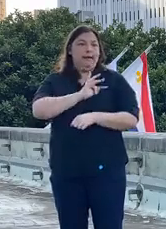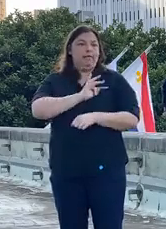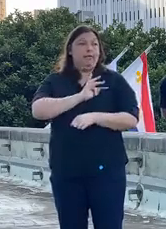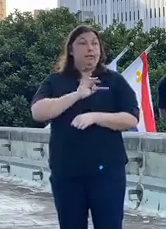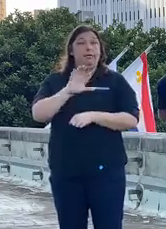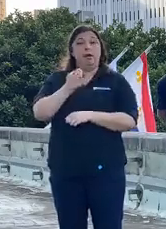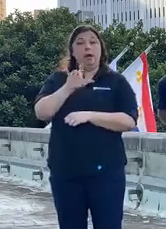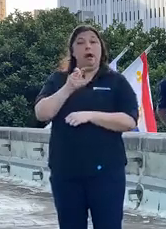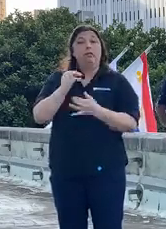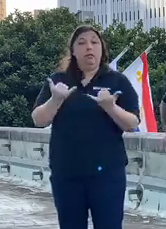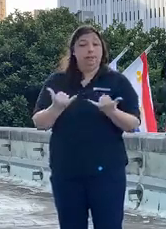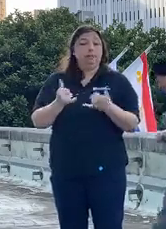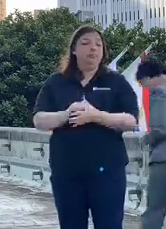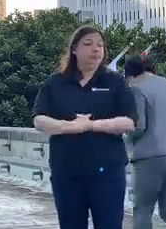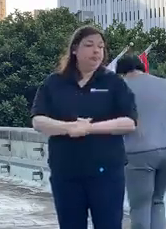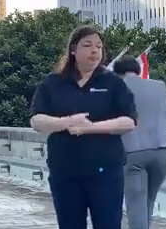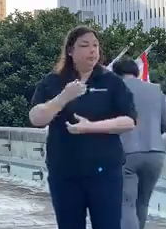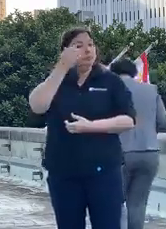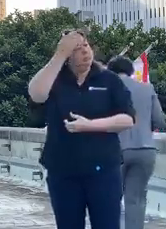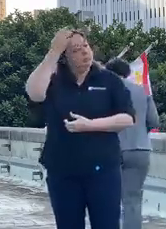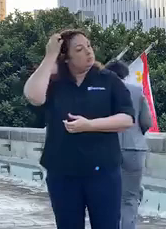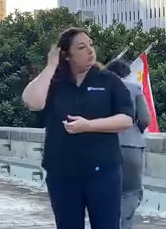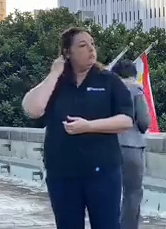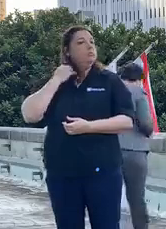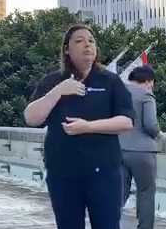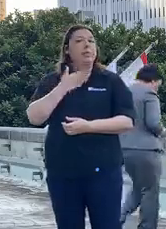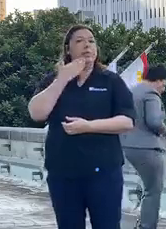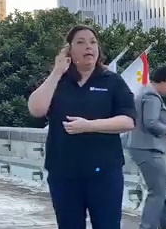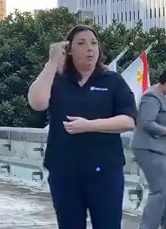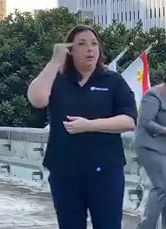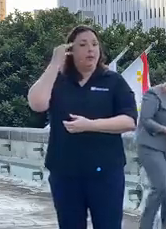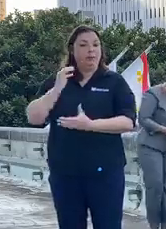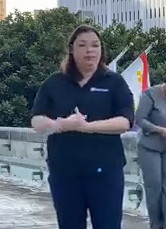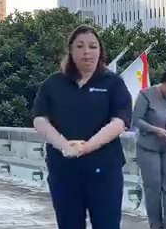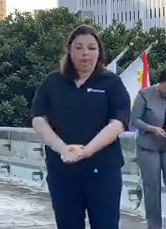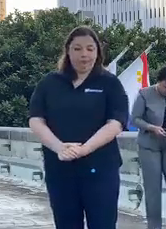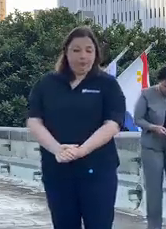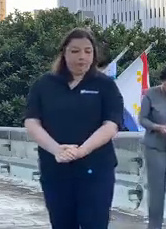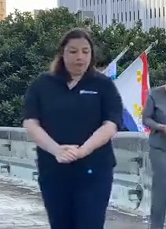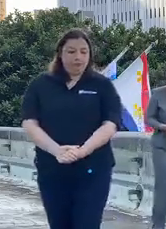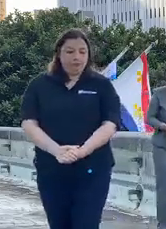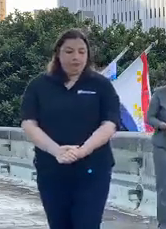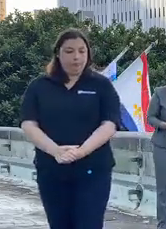So, Colin. Thank you, Mary.